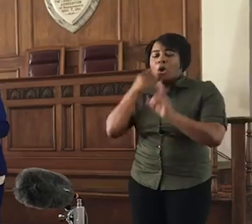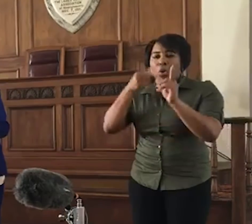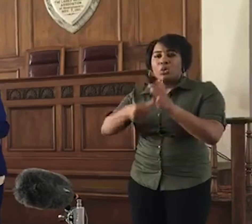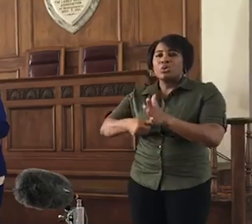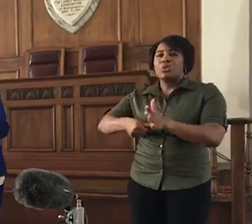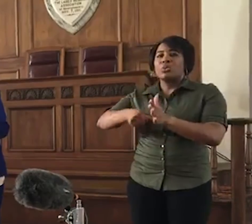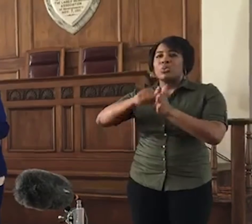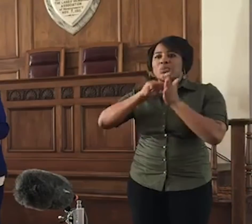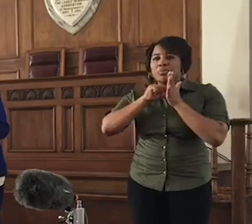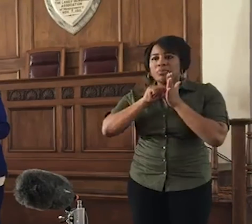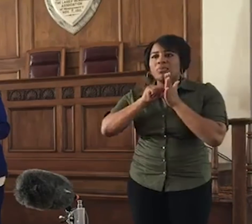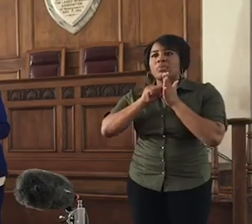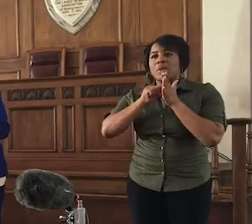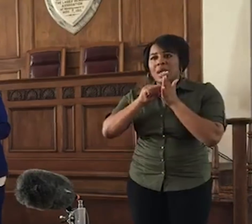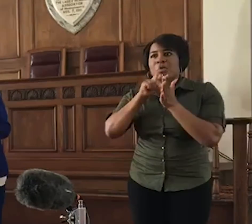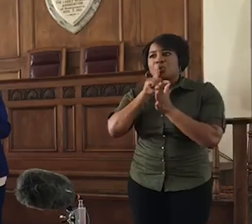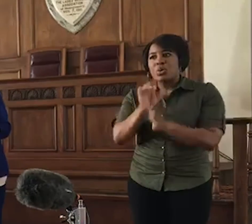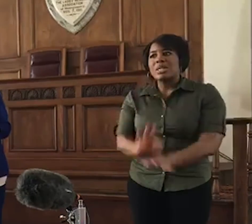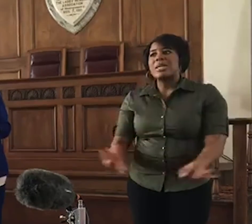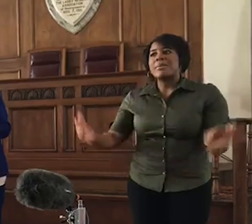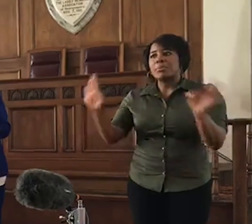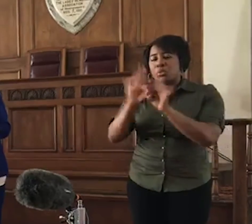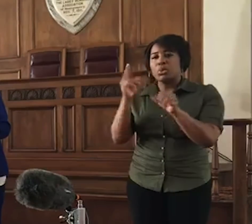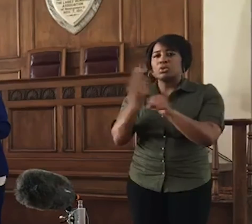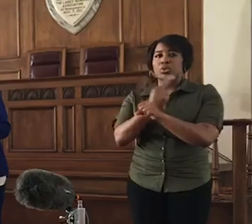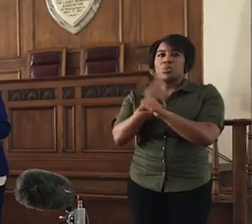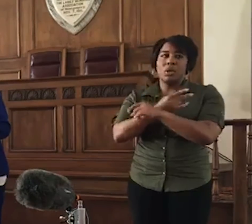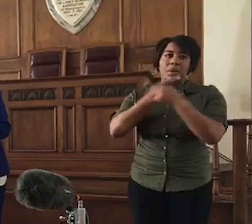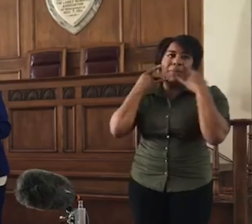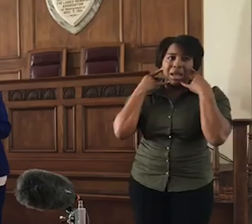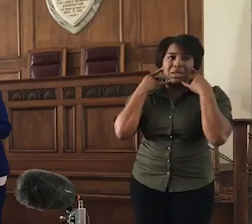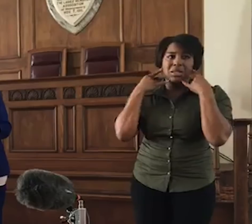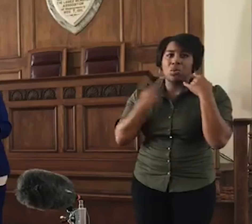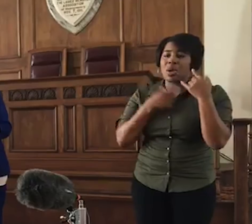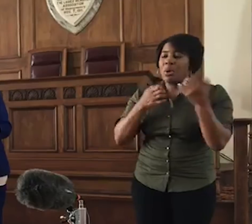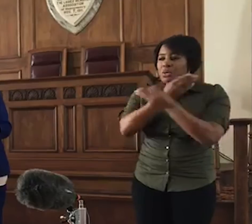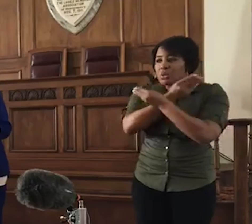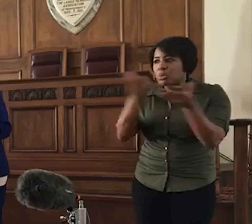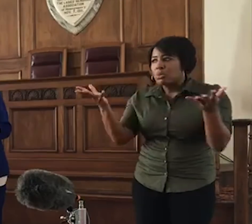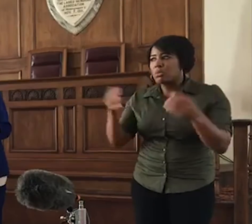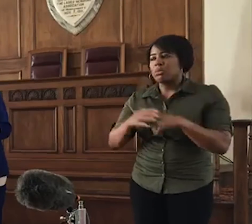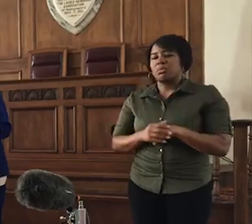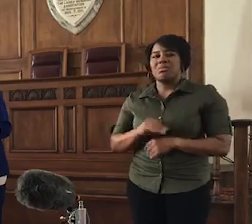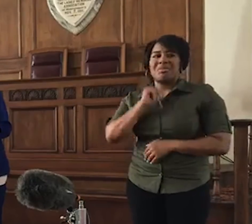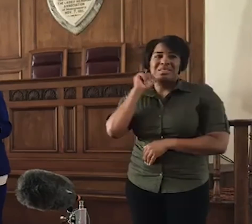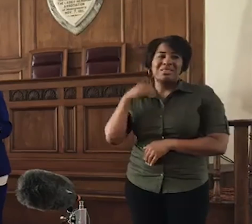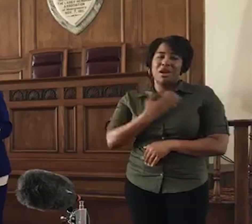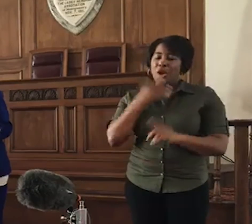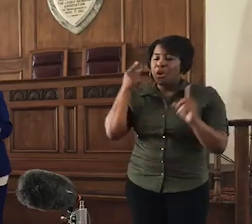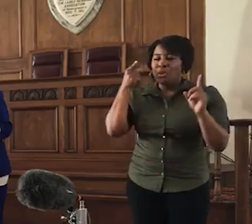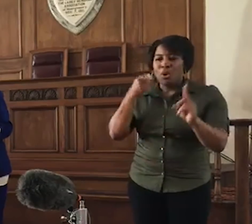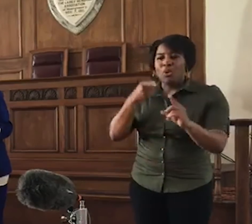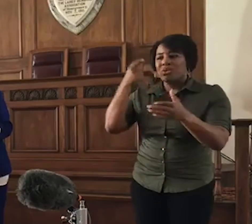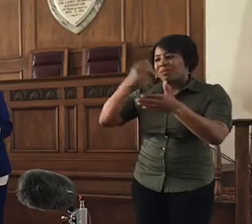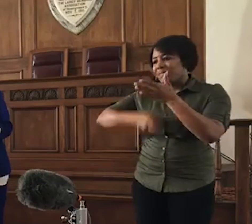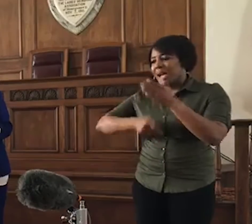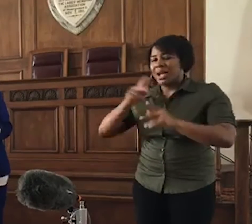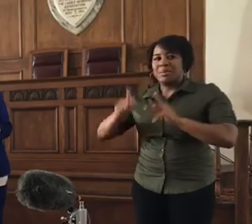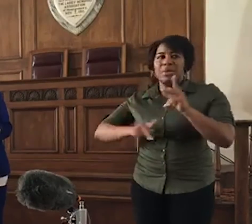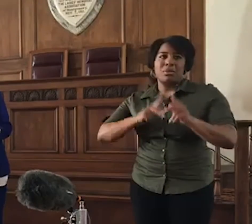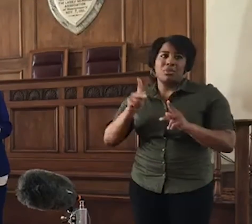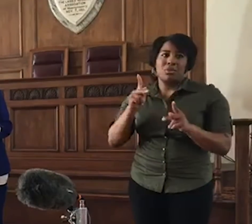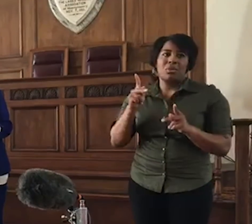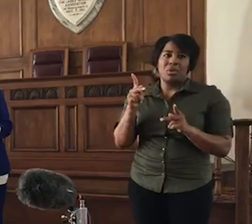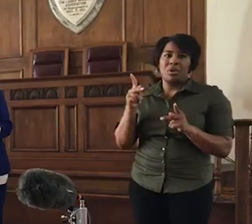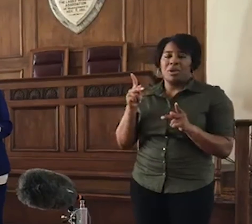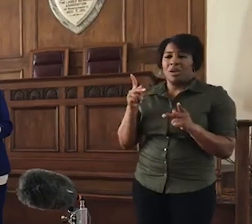wearing a face mask. We simply want to inform people. It's not our desire to give them a fine or anything if we can help